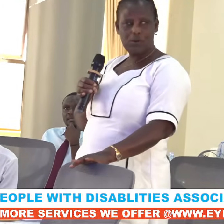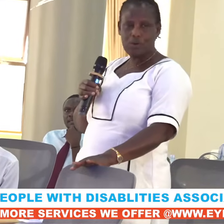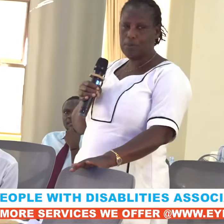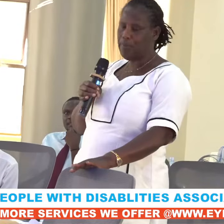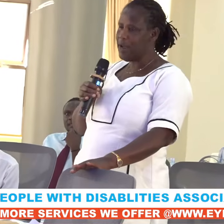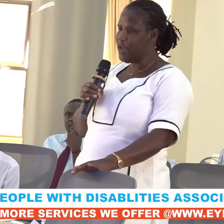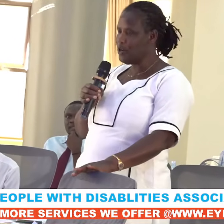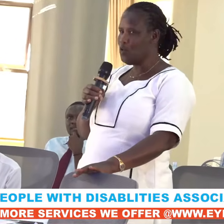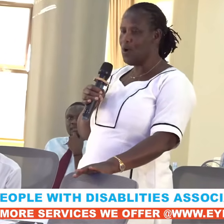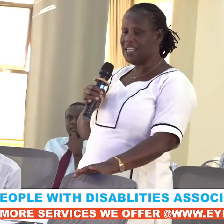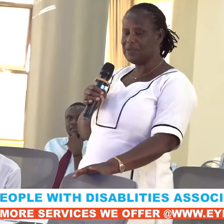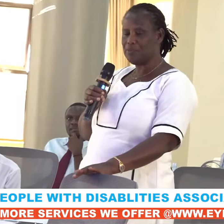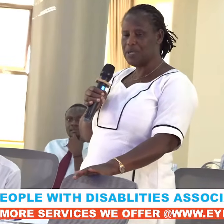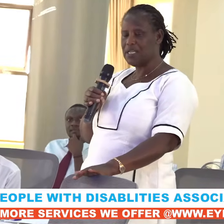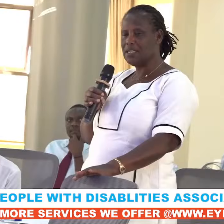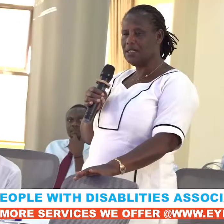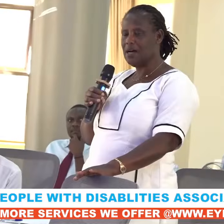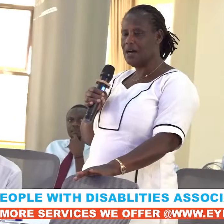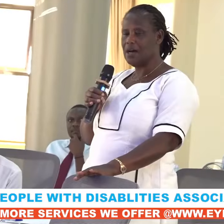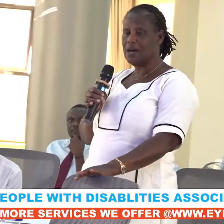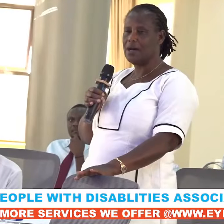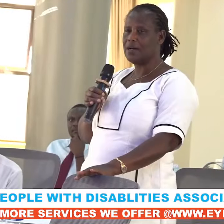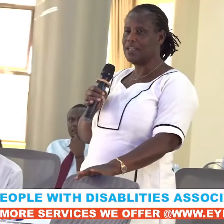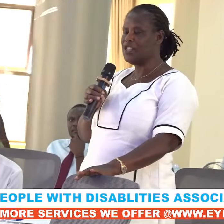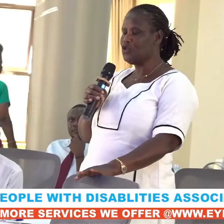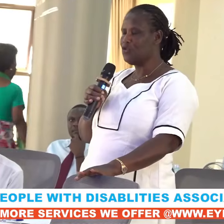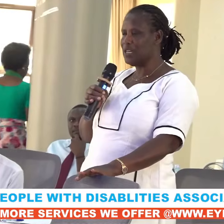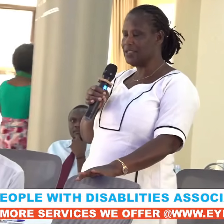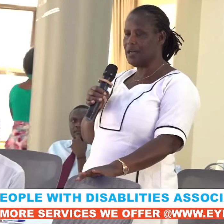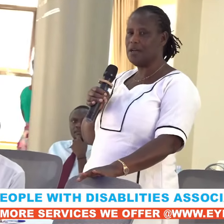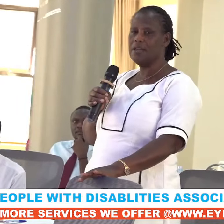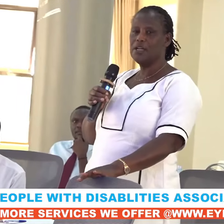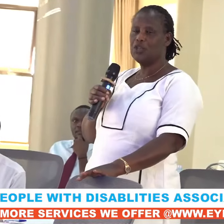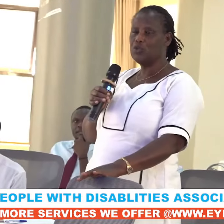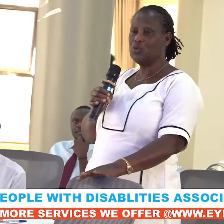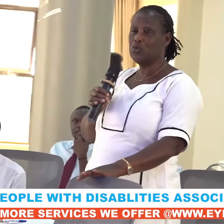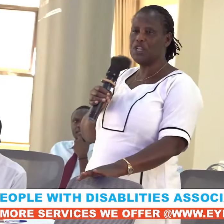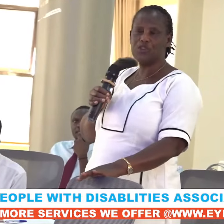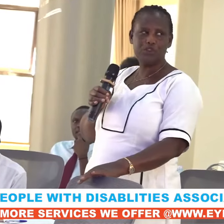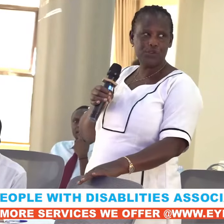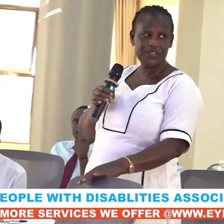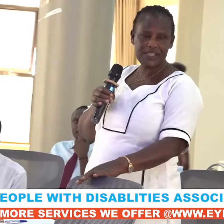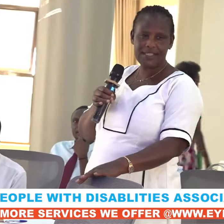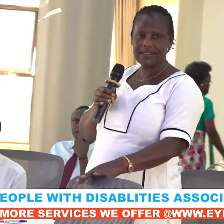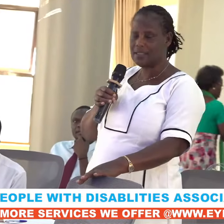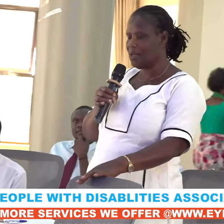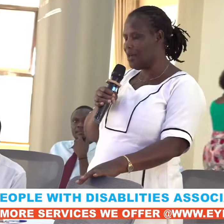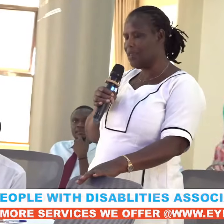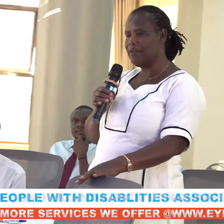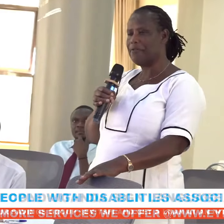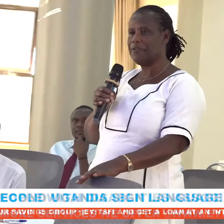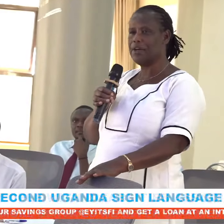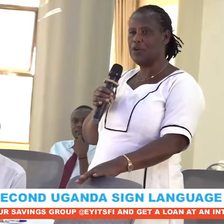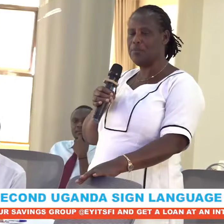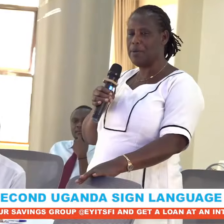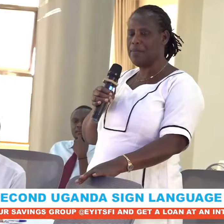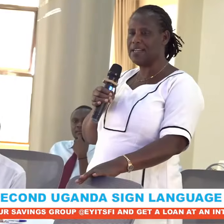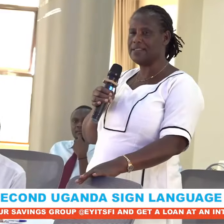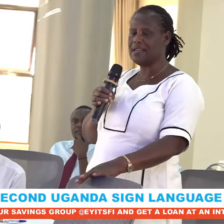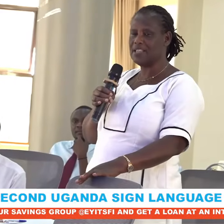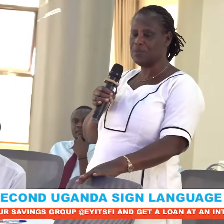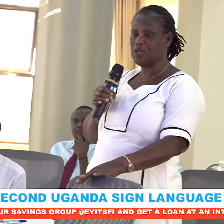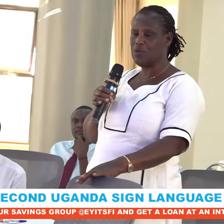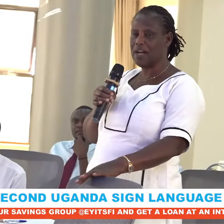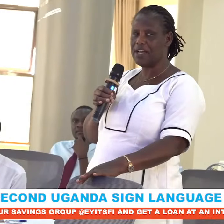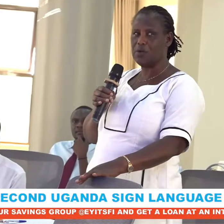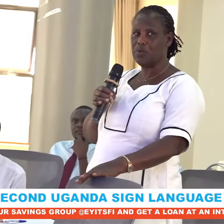call Brian, who has been an instructor, to introduce his other fellow members he